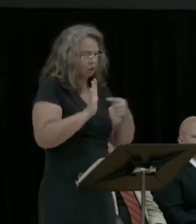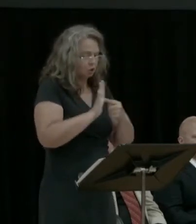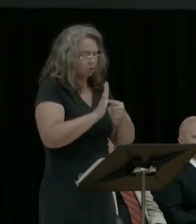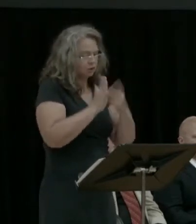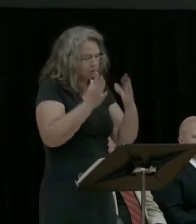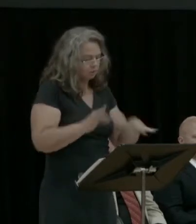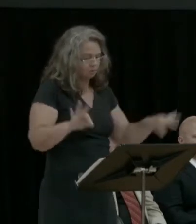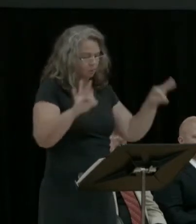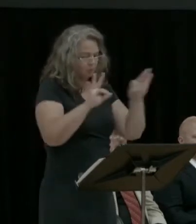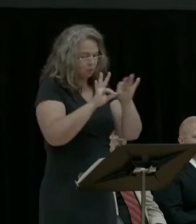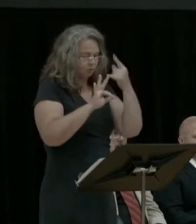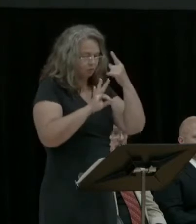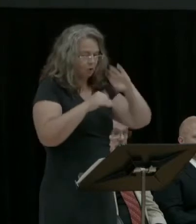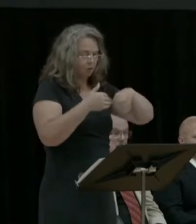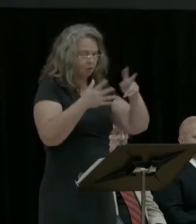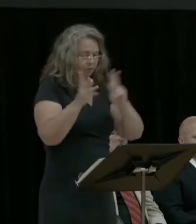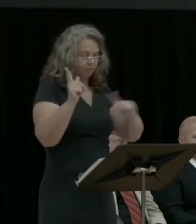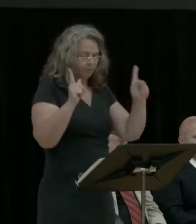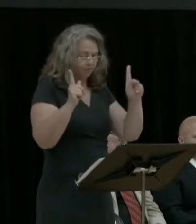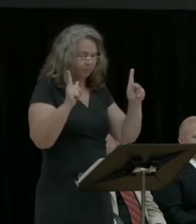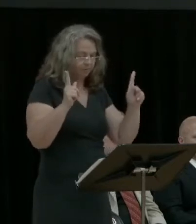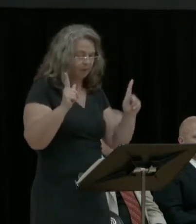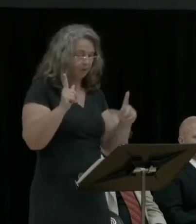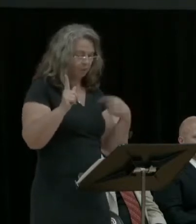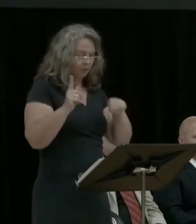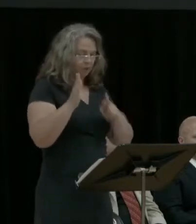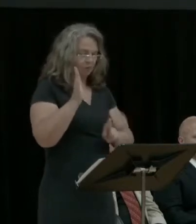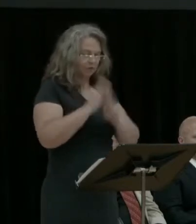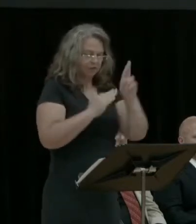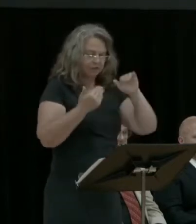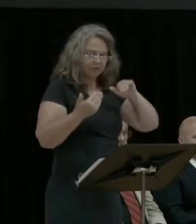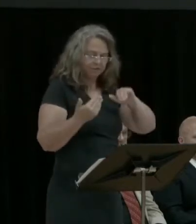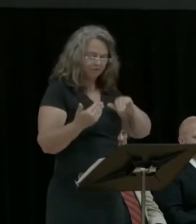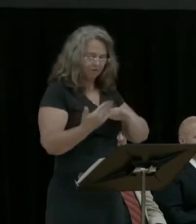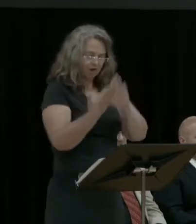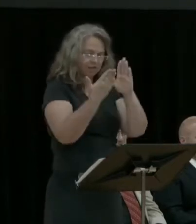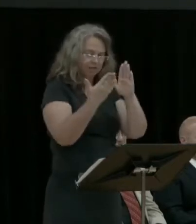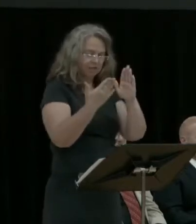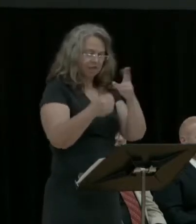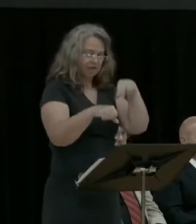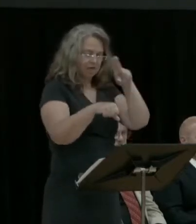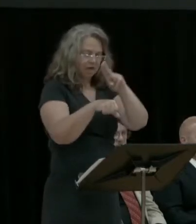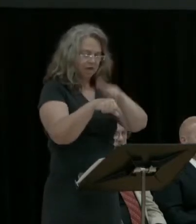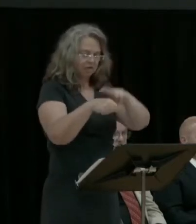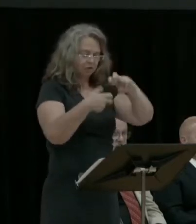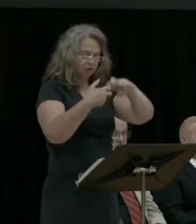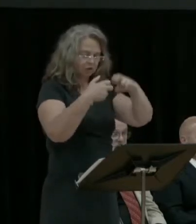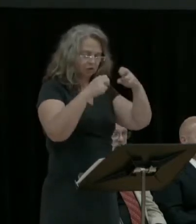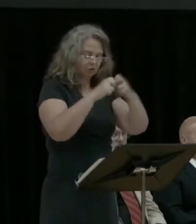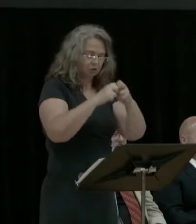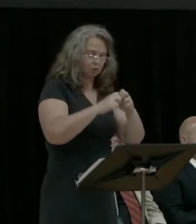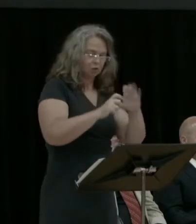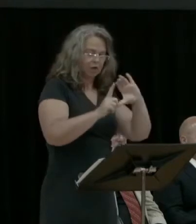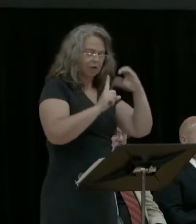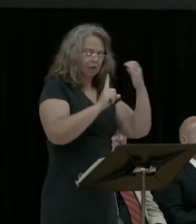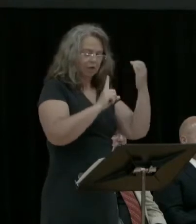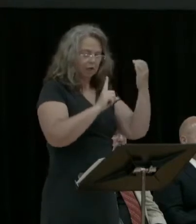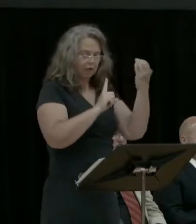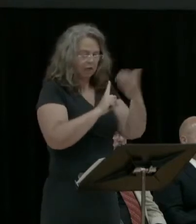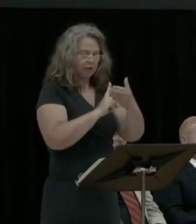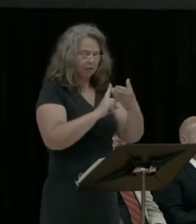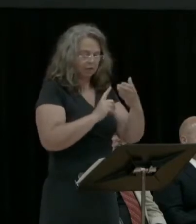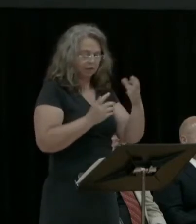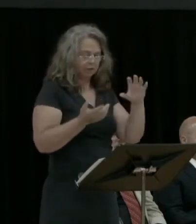huge significance for us all. As rockets, when faced with national issues such as climate change, gun control, and